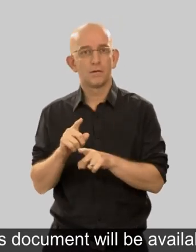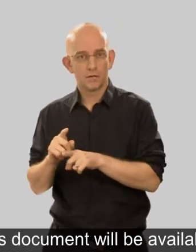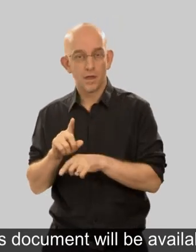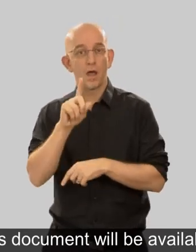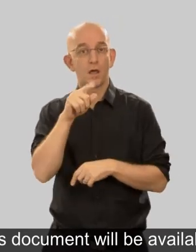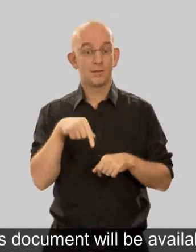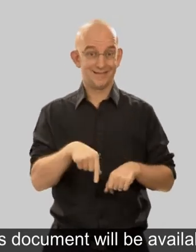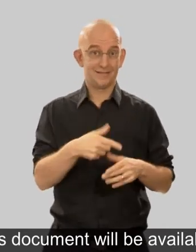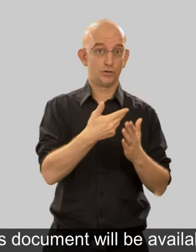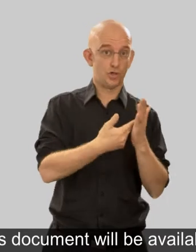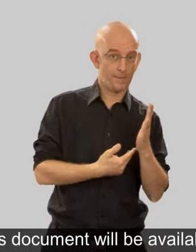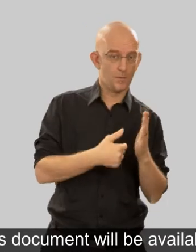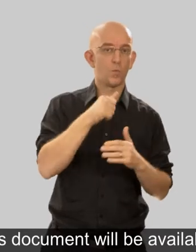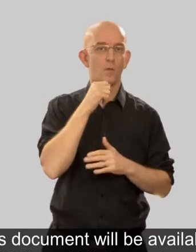10th December 2015